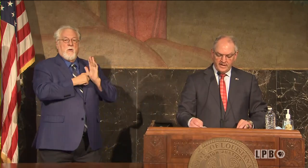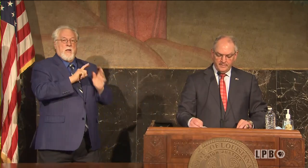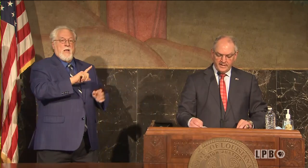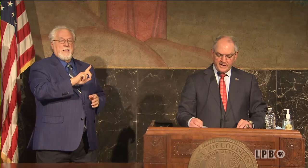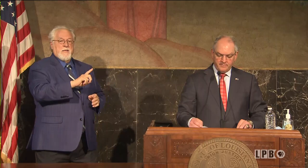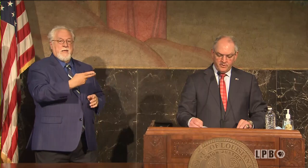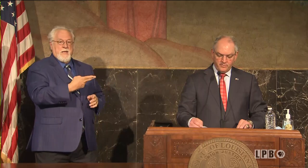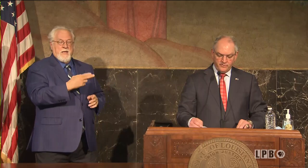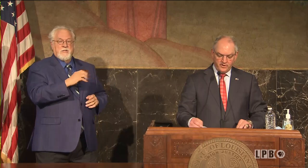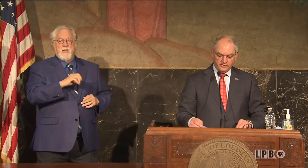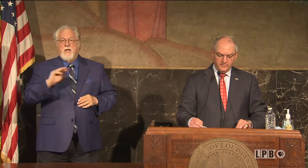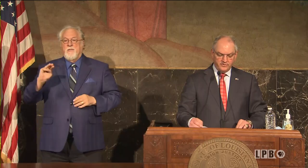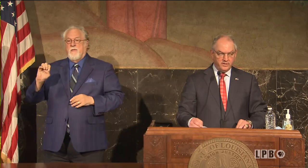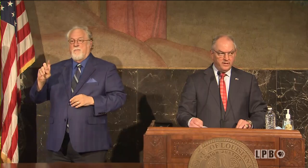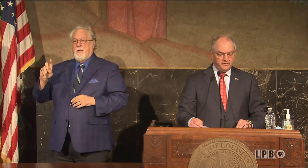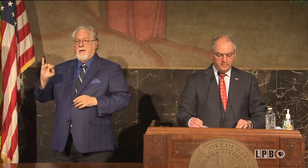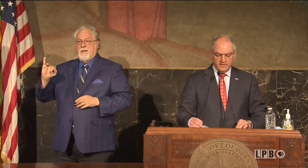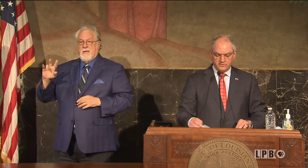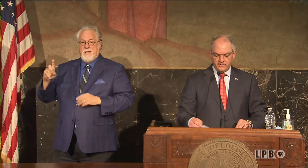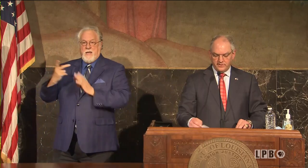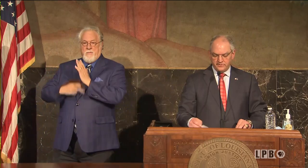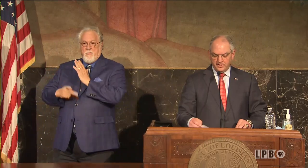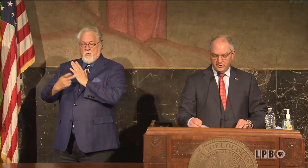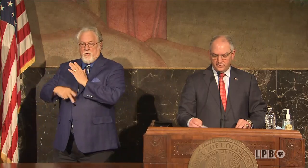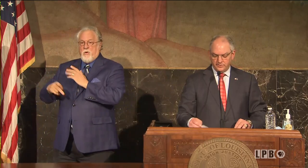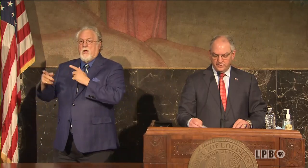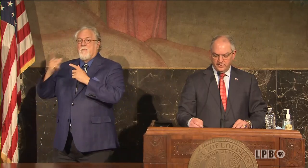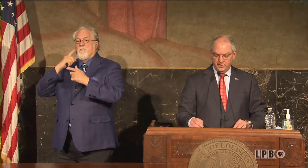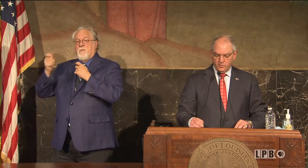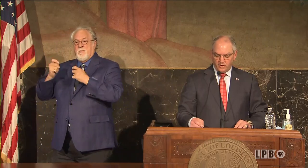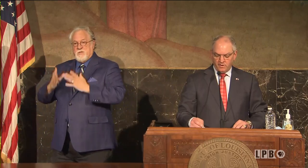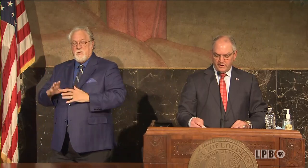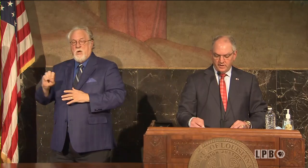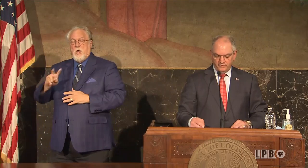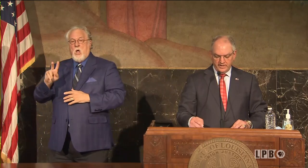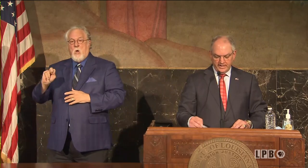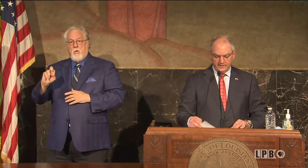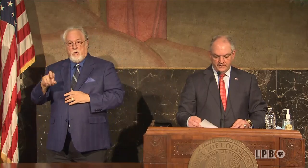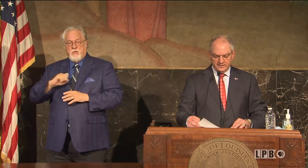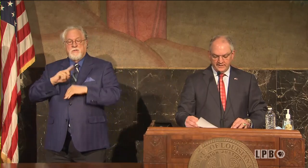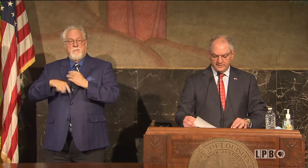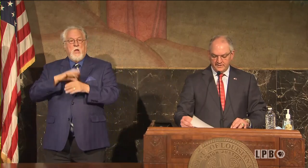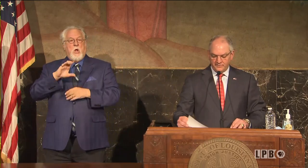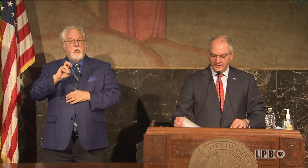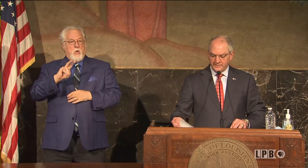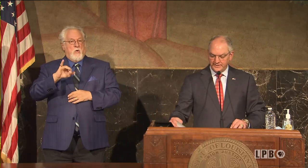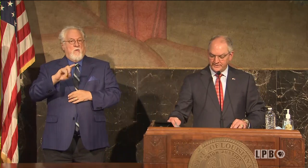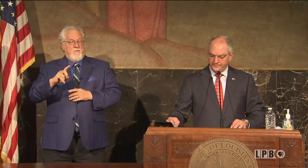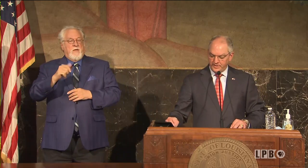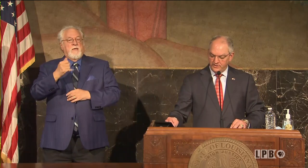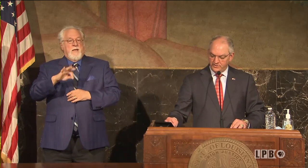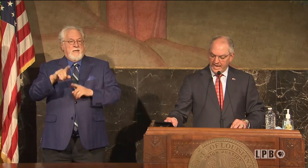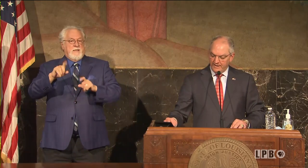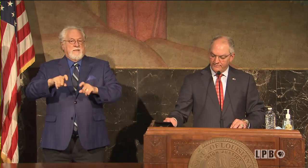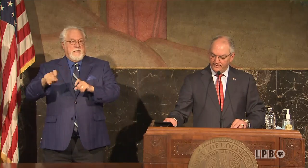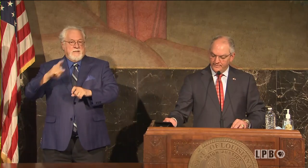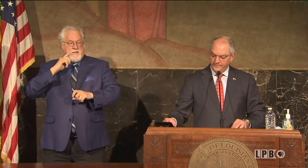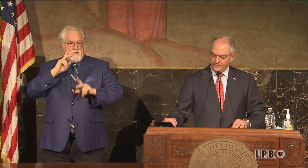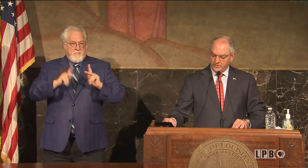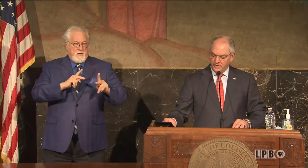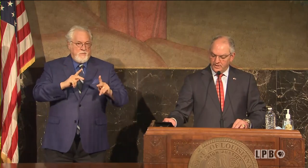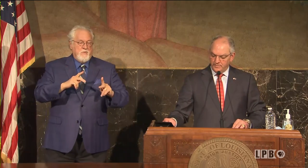the Louisiana Medicaid program for nursing facilities, administrators, and owners regarding COVID-19 testing of residents and